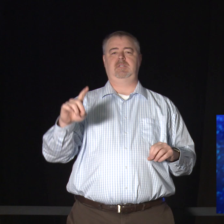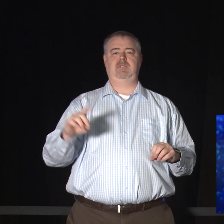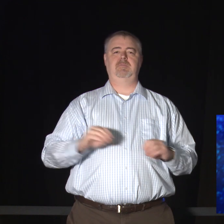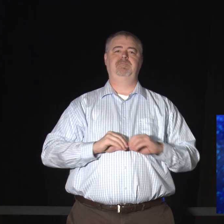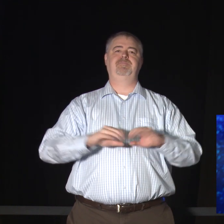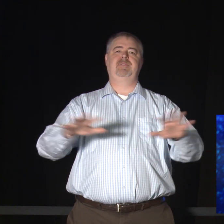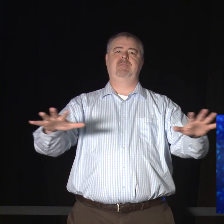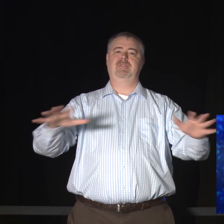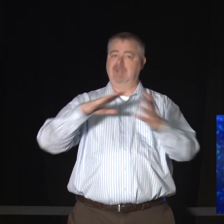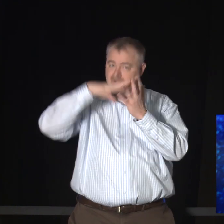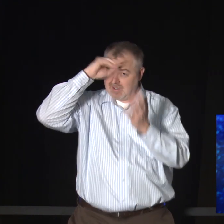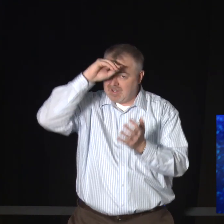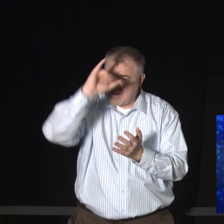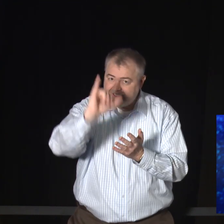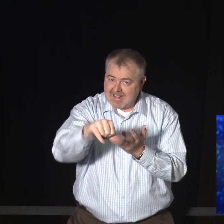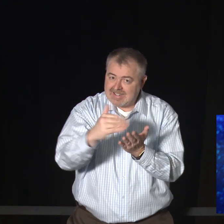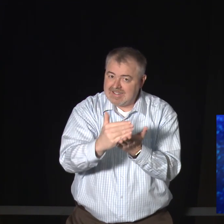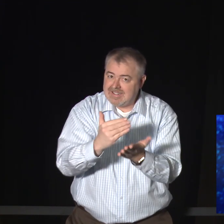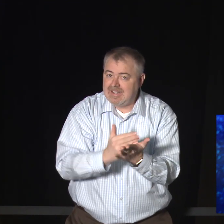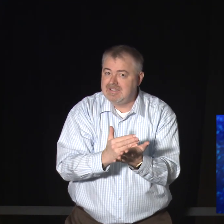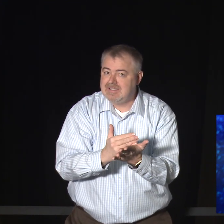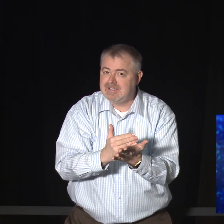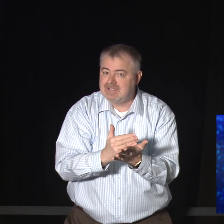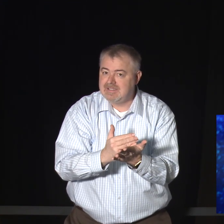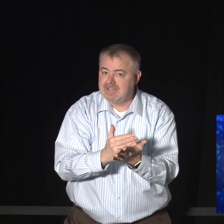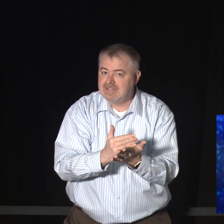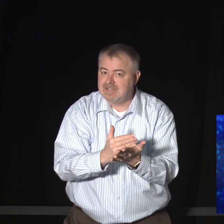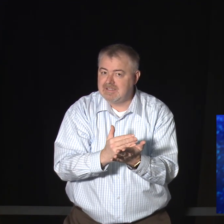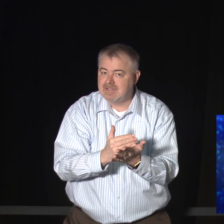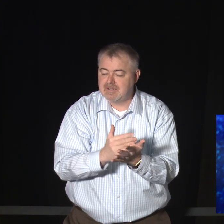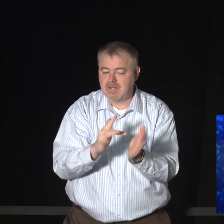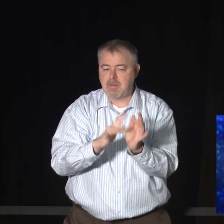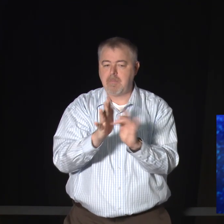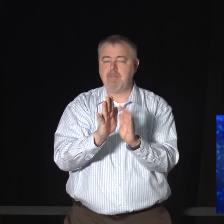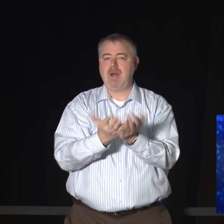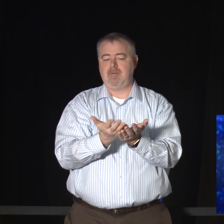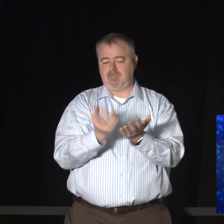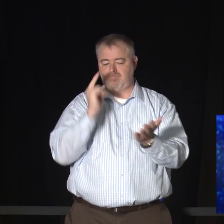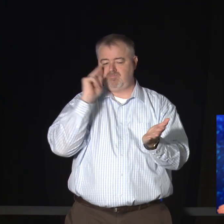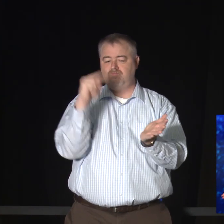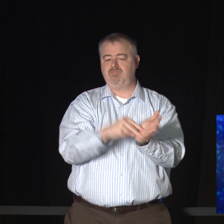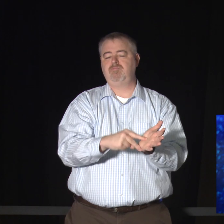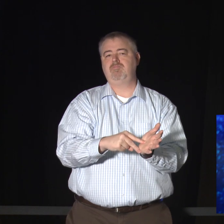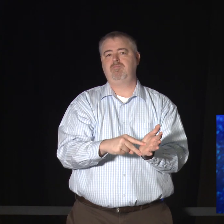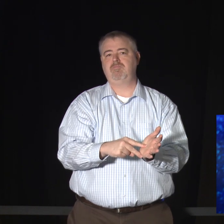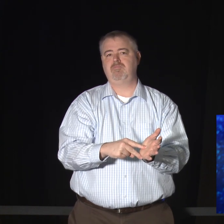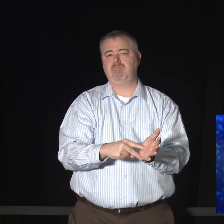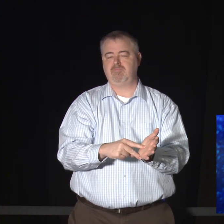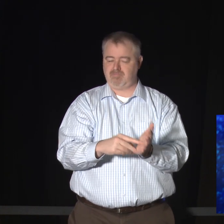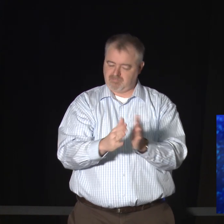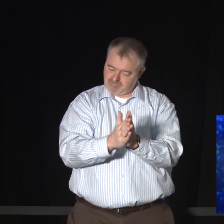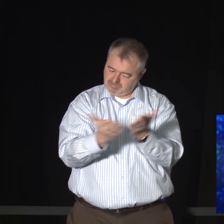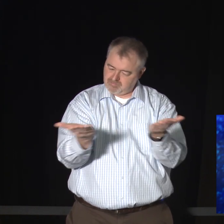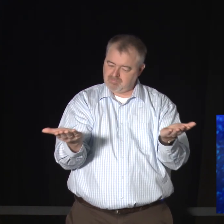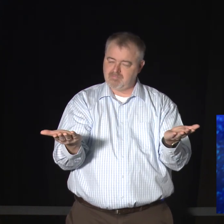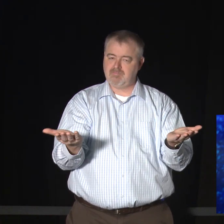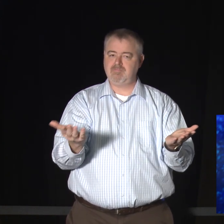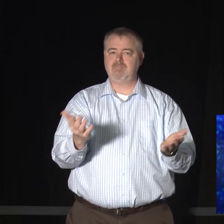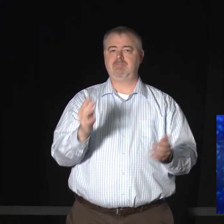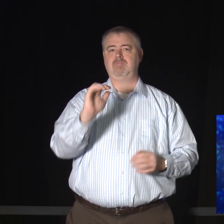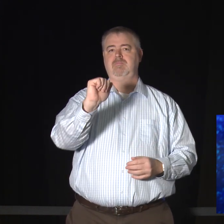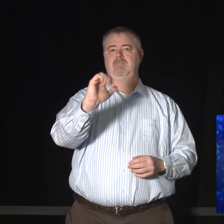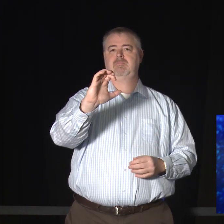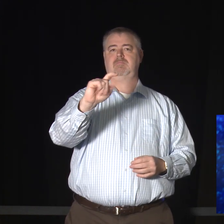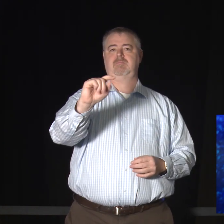Learn the lesson of the seed. Open your Bibles. Open your Bibles to the book of